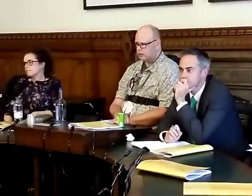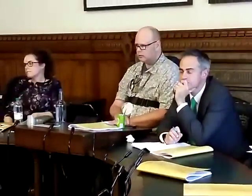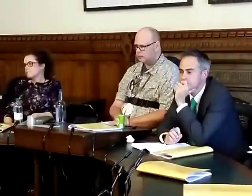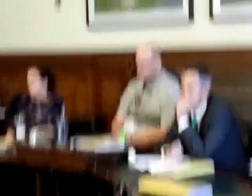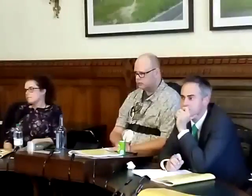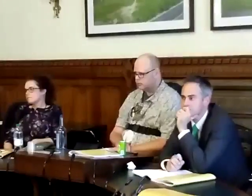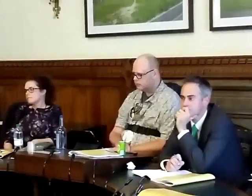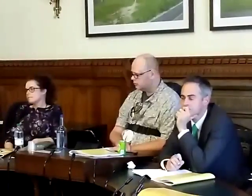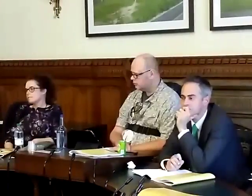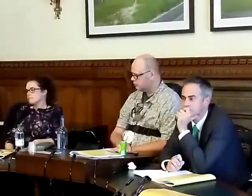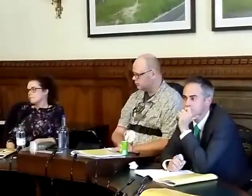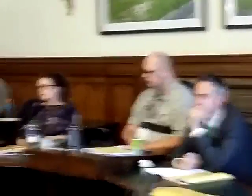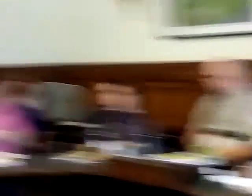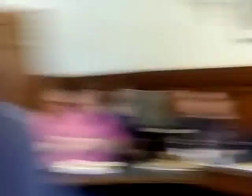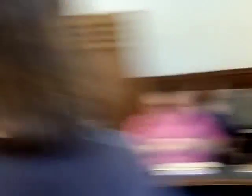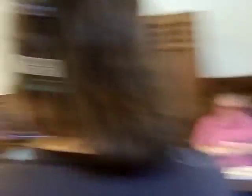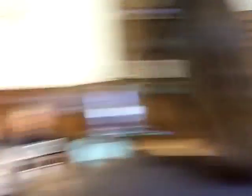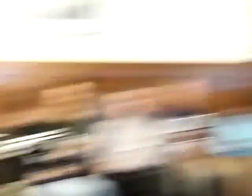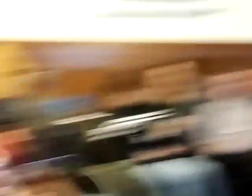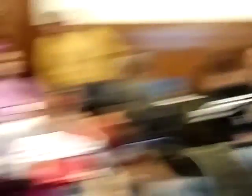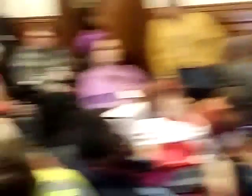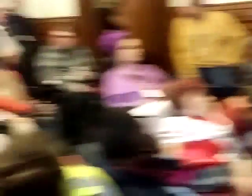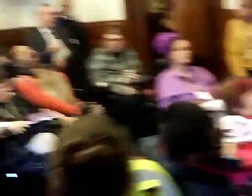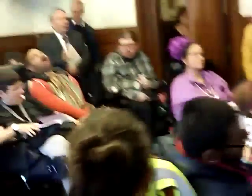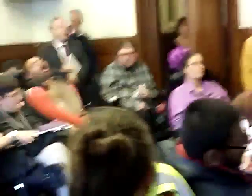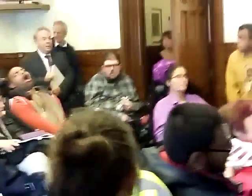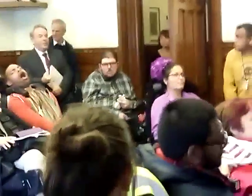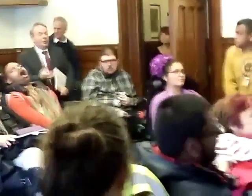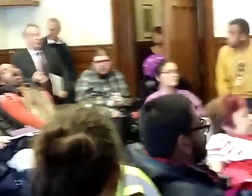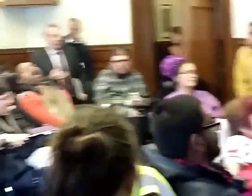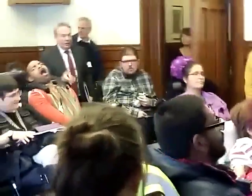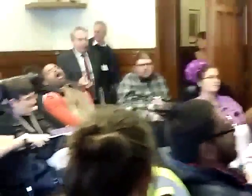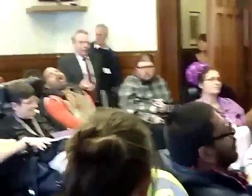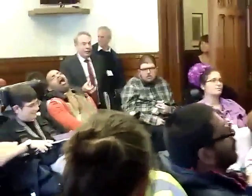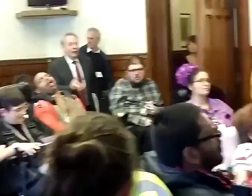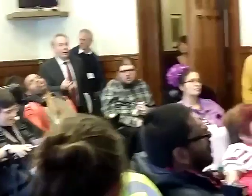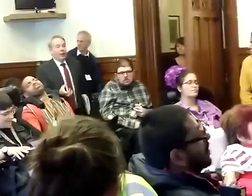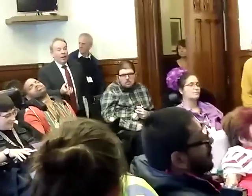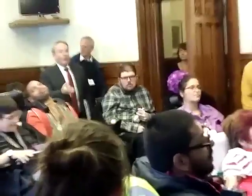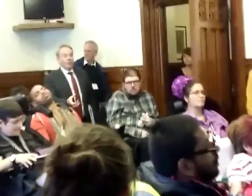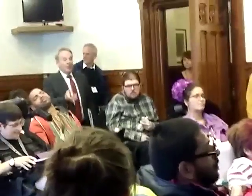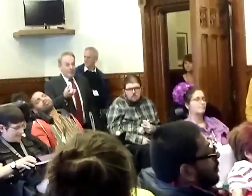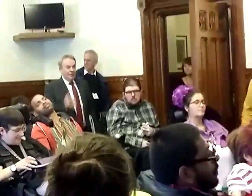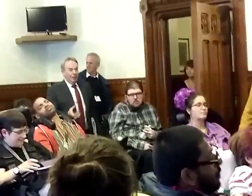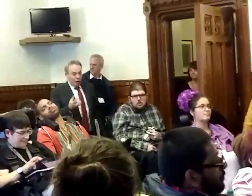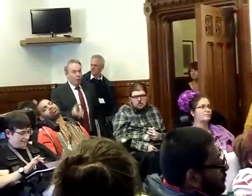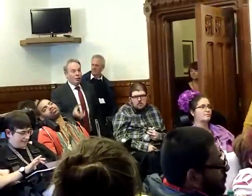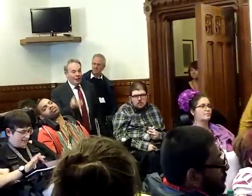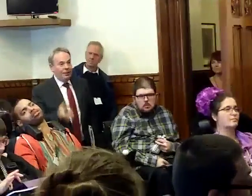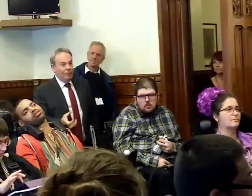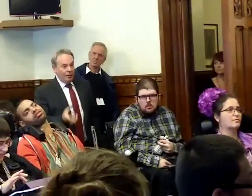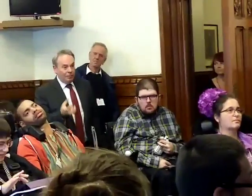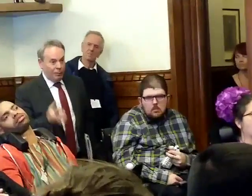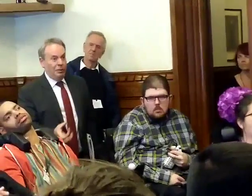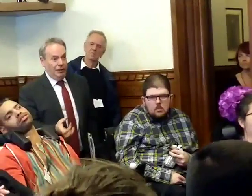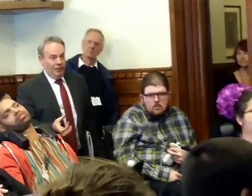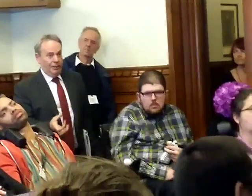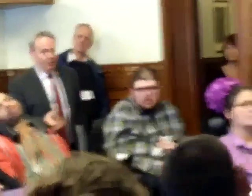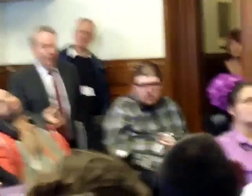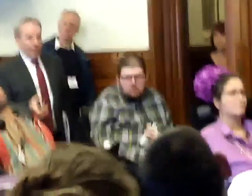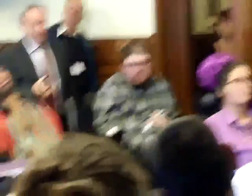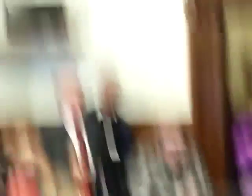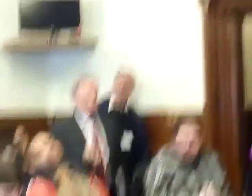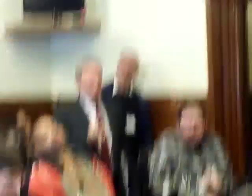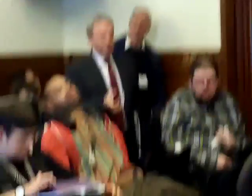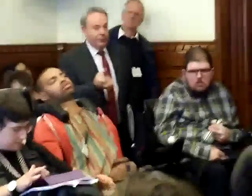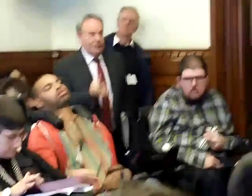You have to understand, in the first instance, that those Labour people who are in positions of power have actually hugely diminished